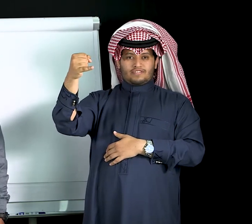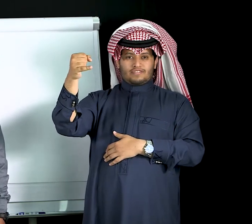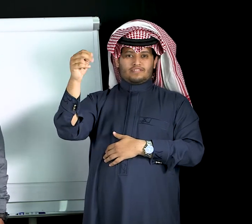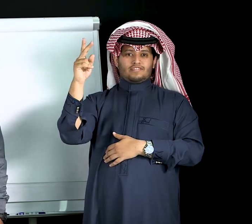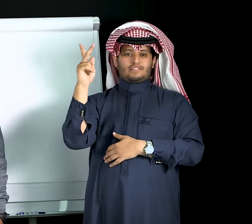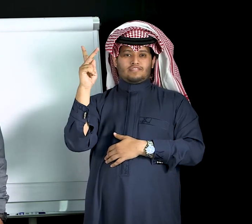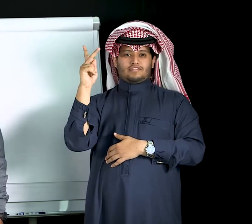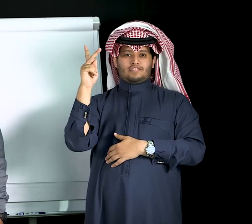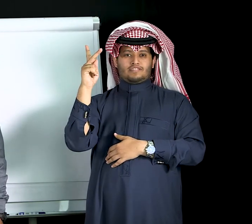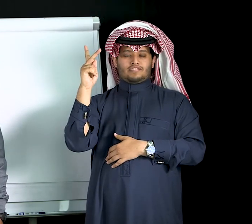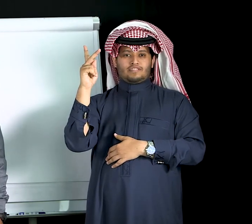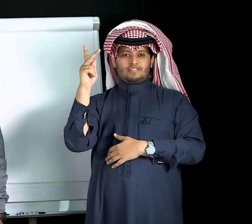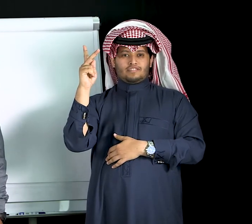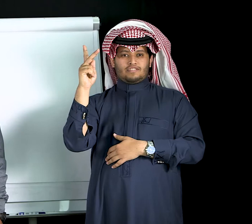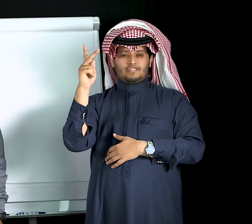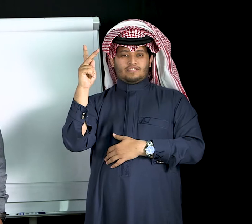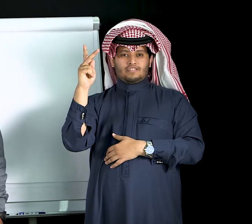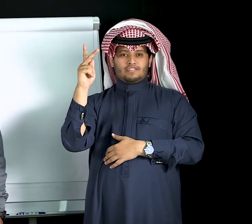K,